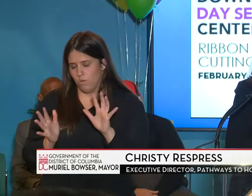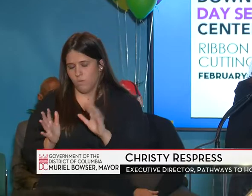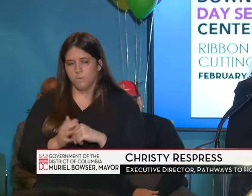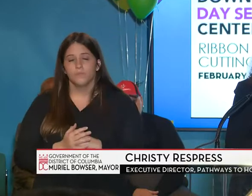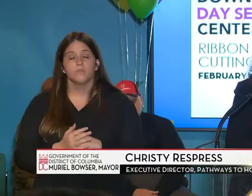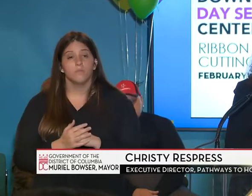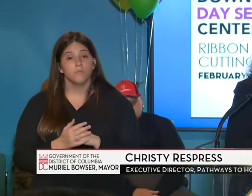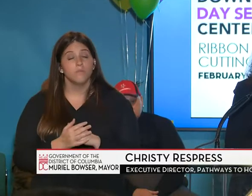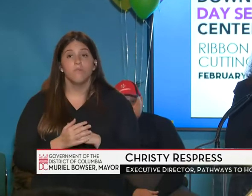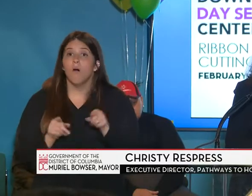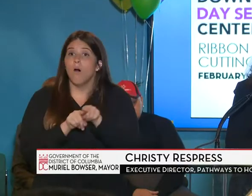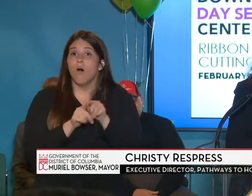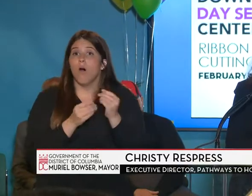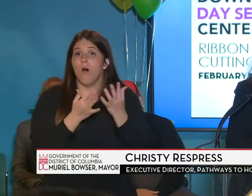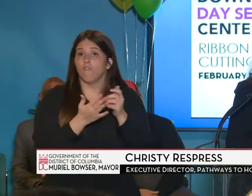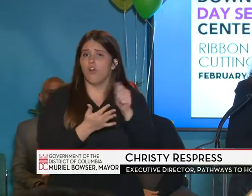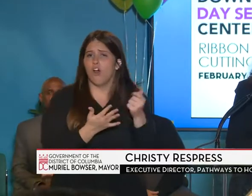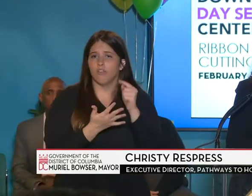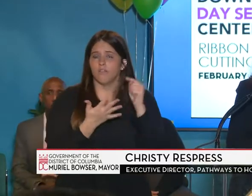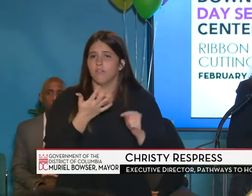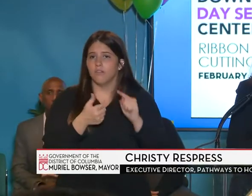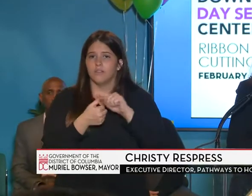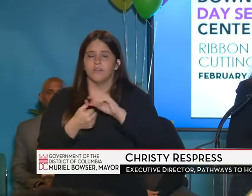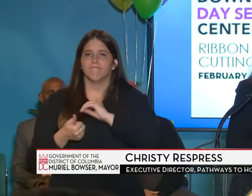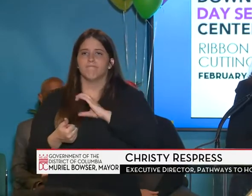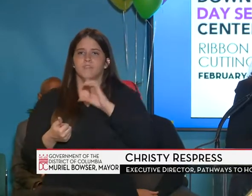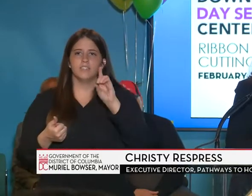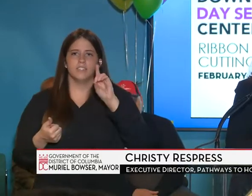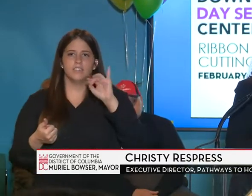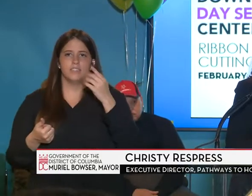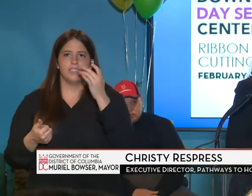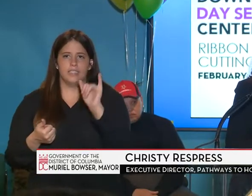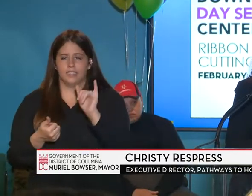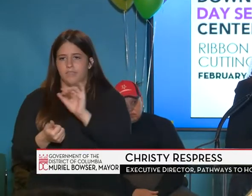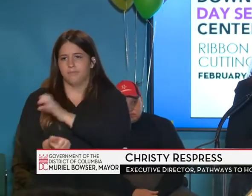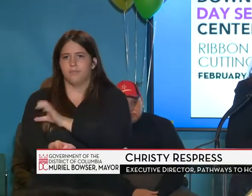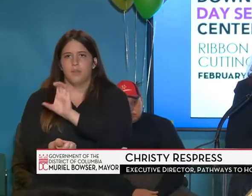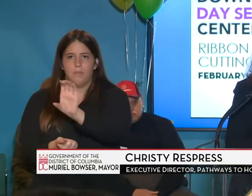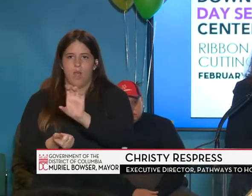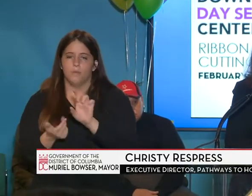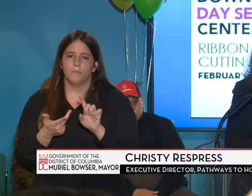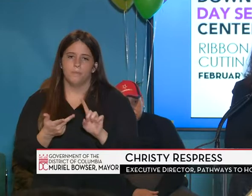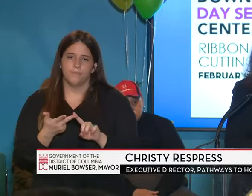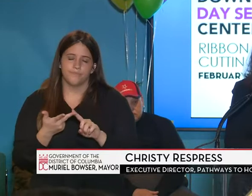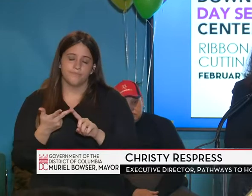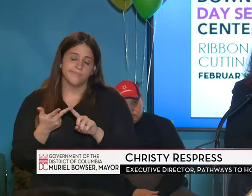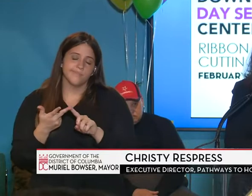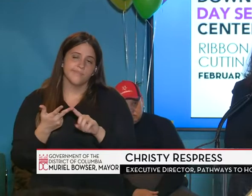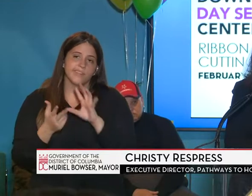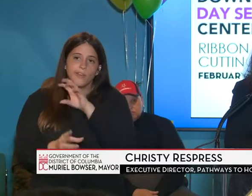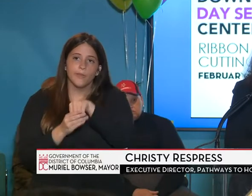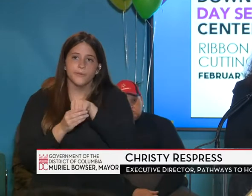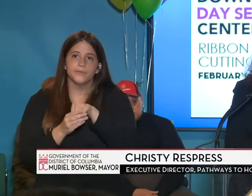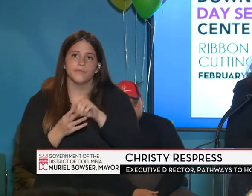we're offering some other things, right? And you've heard some of these: dignity, empowerment,